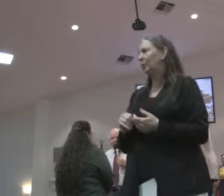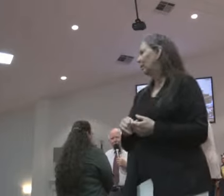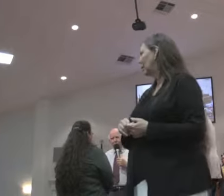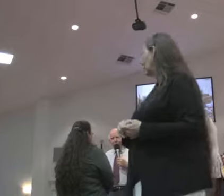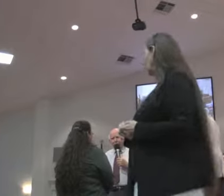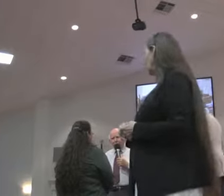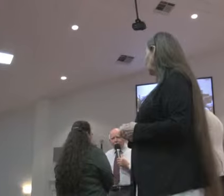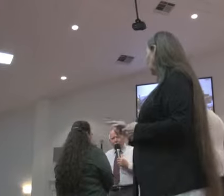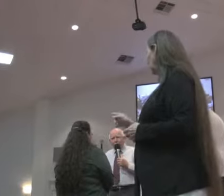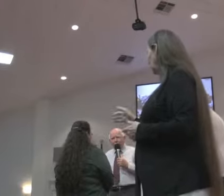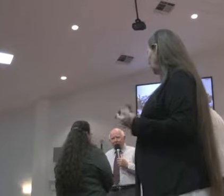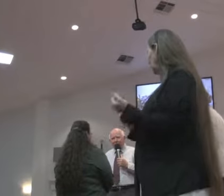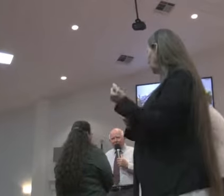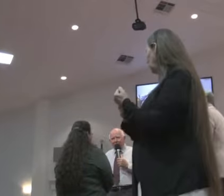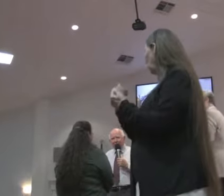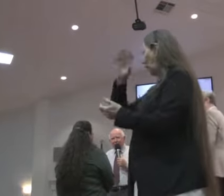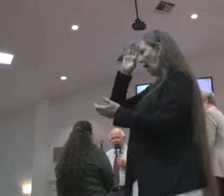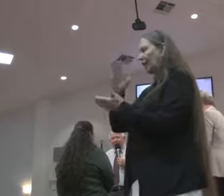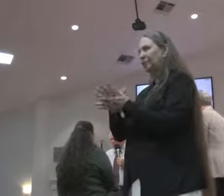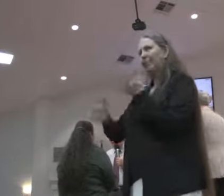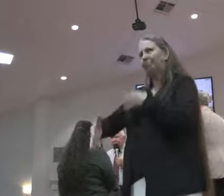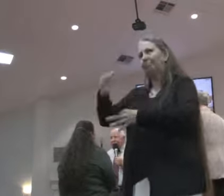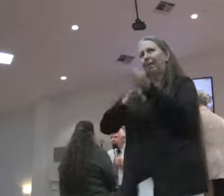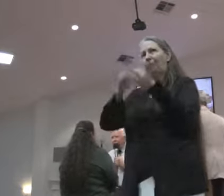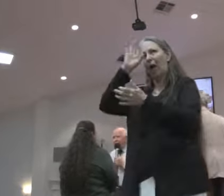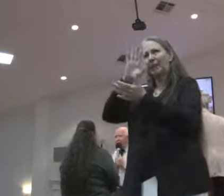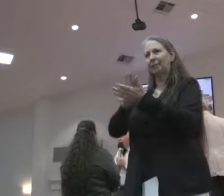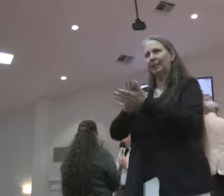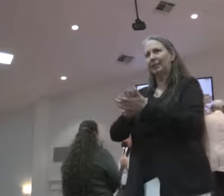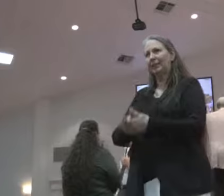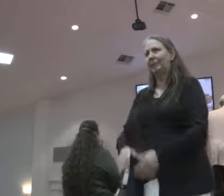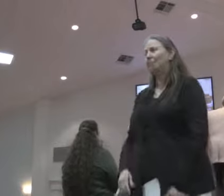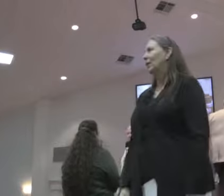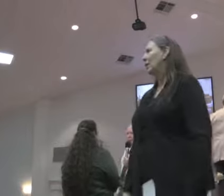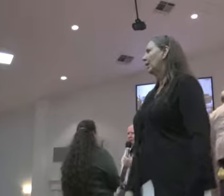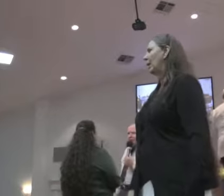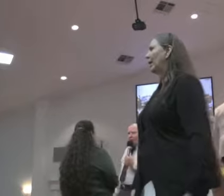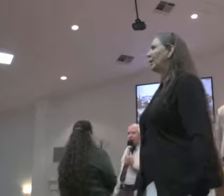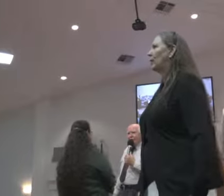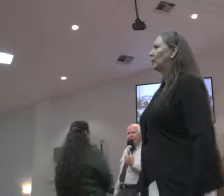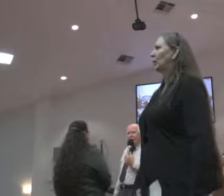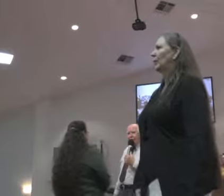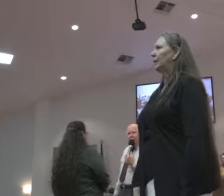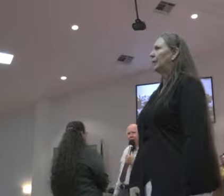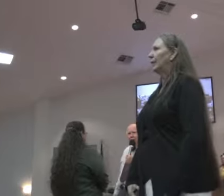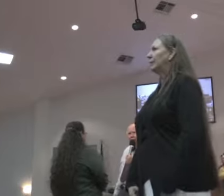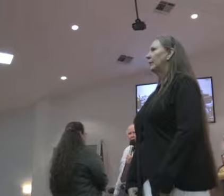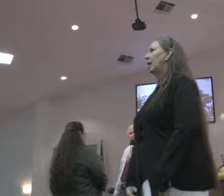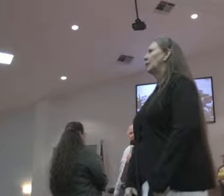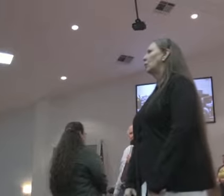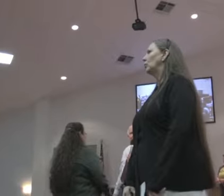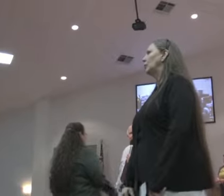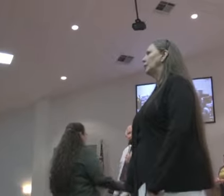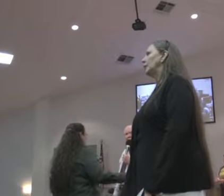That's what you come for. Thank is for you, your husband. Hallelujah. Praise God. Praise God.